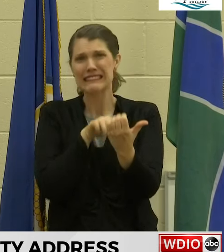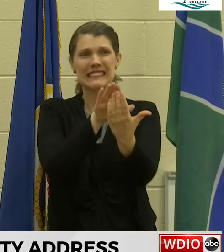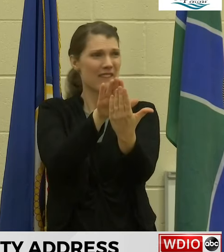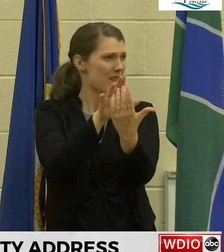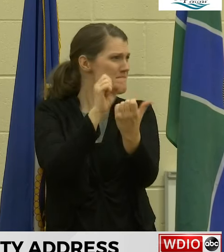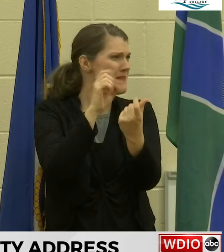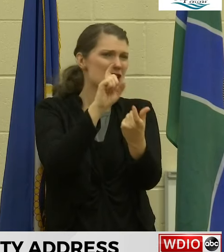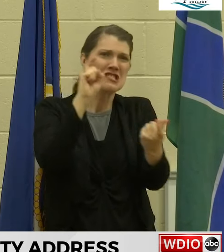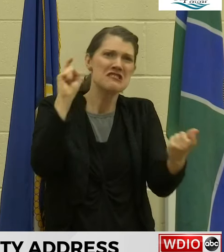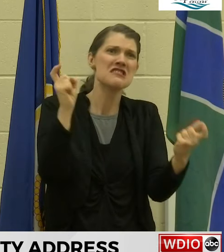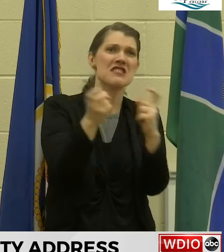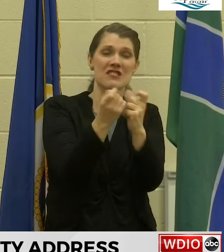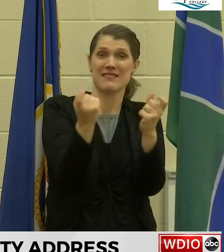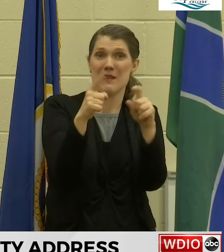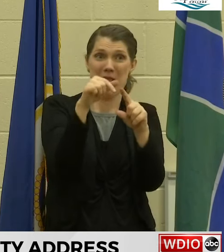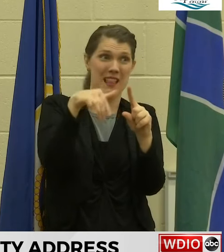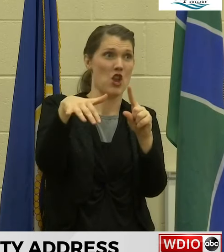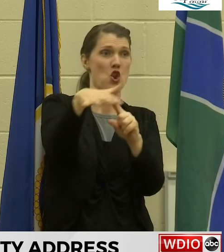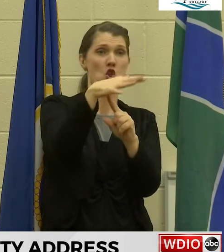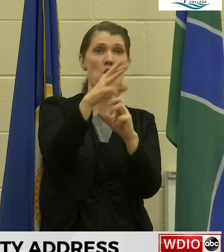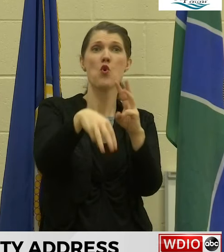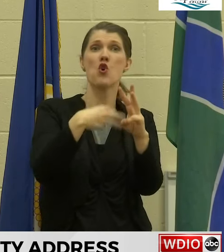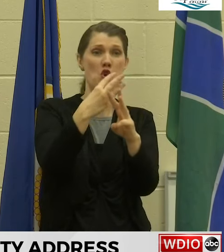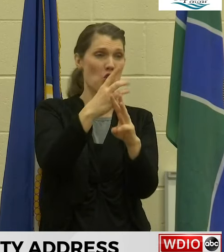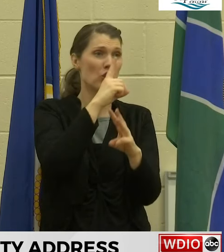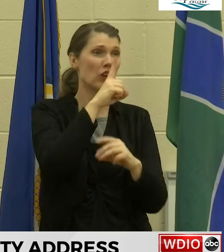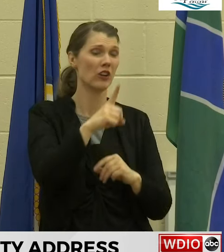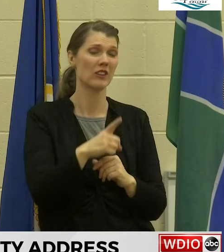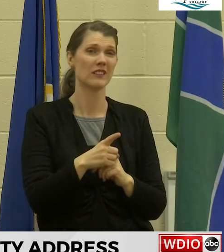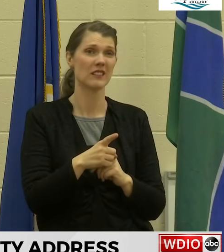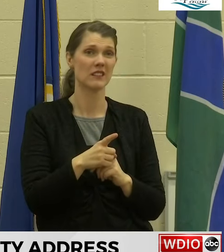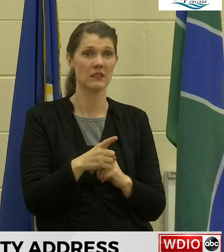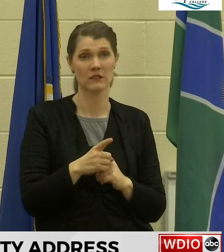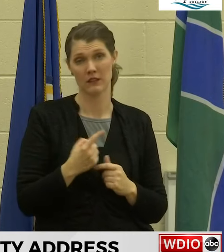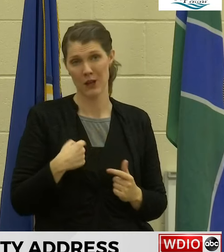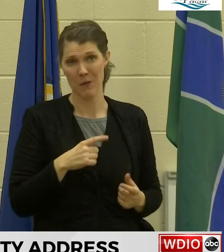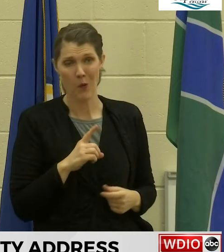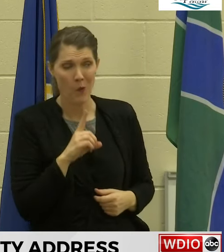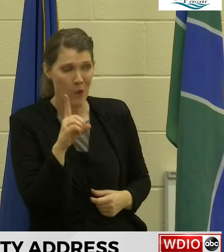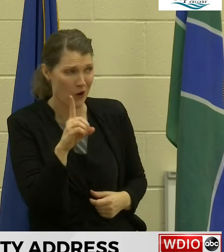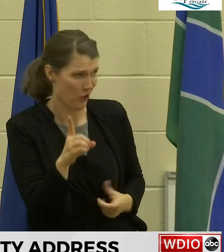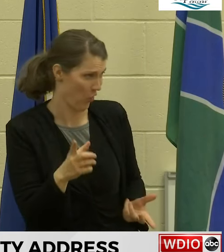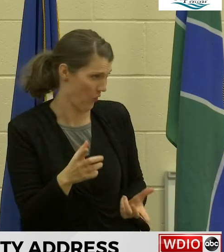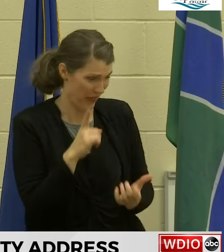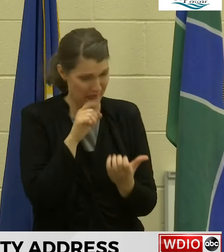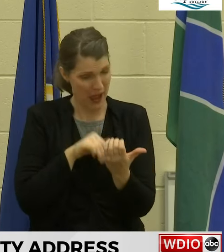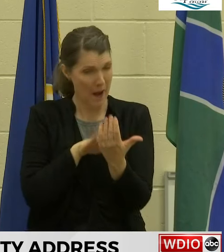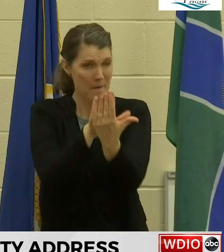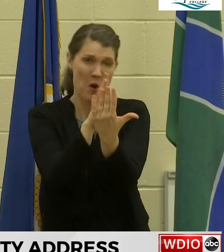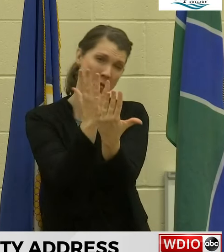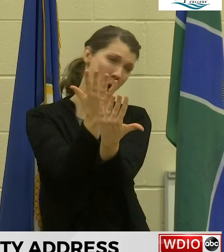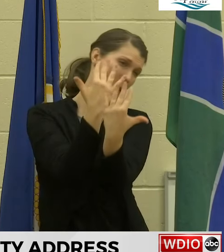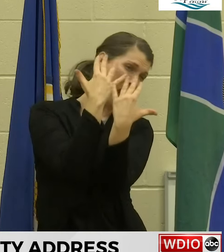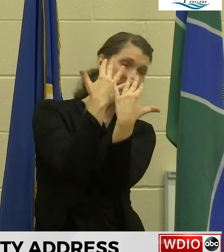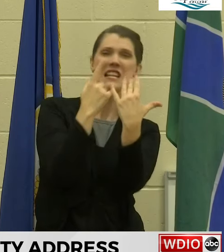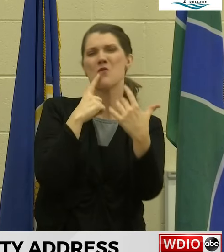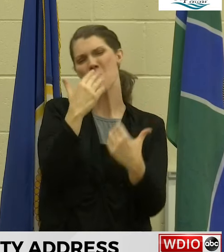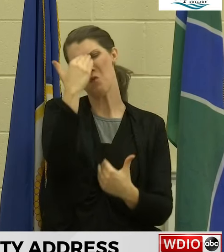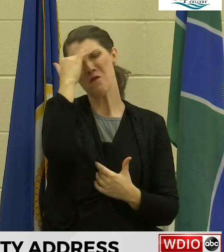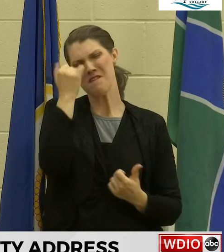whirlwind of change in our world. But being Duluthians, we know a bit about the